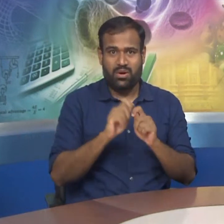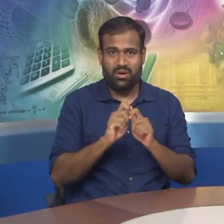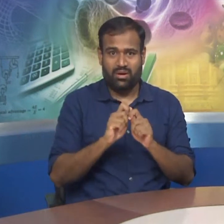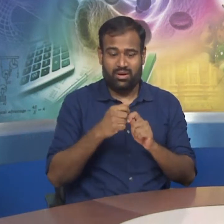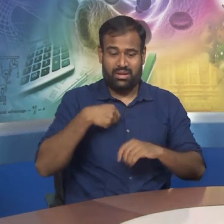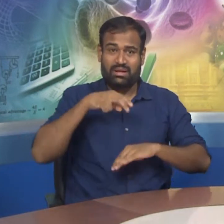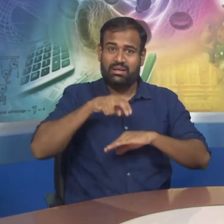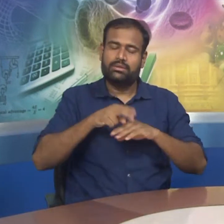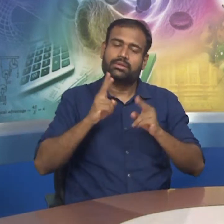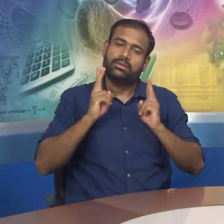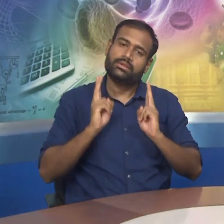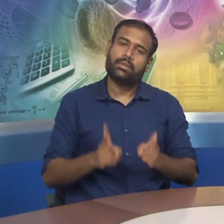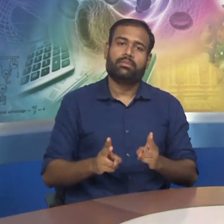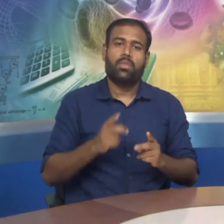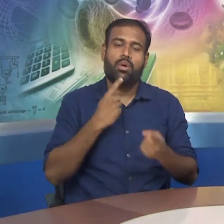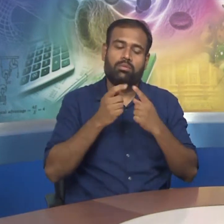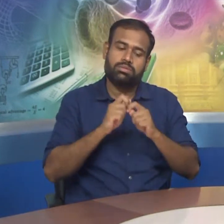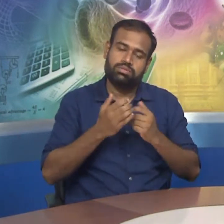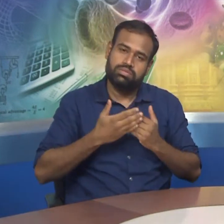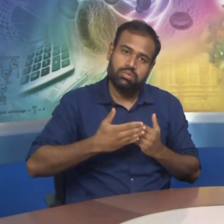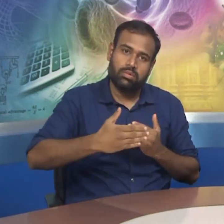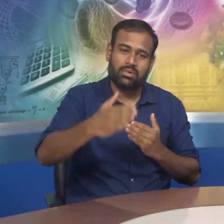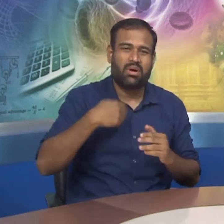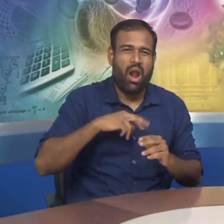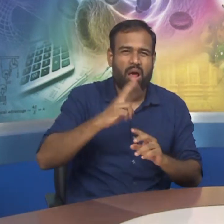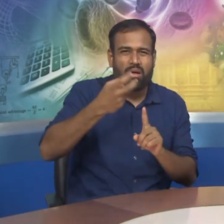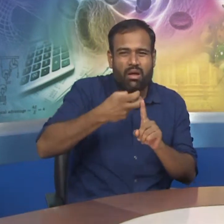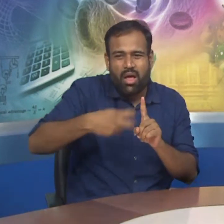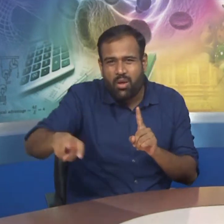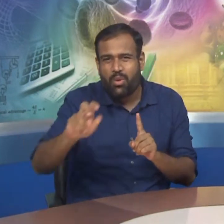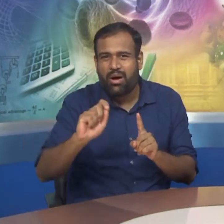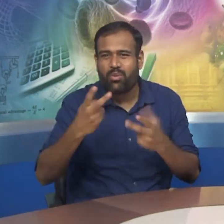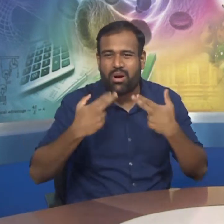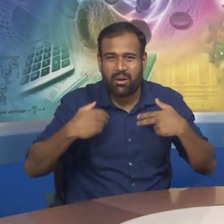And the Supreme Court judge who has